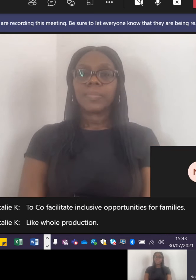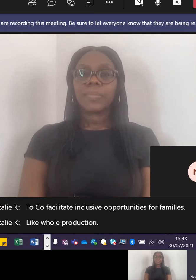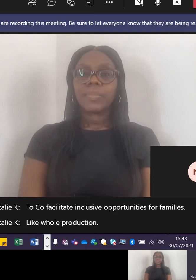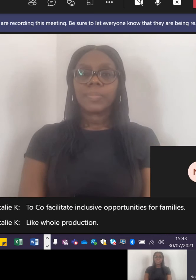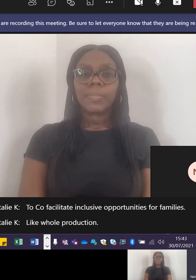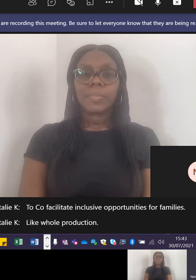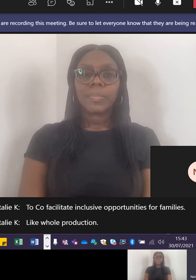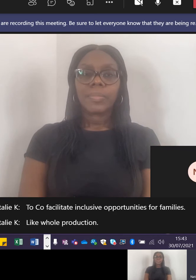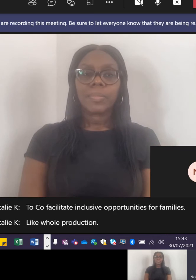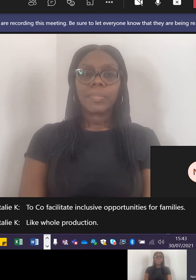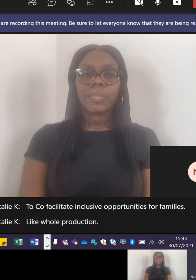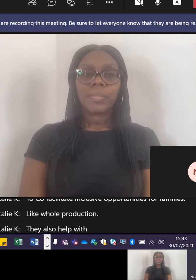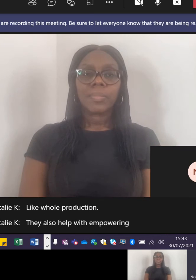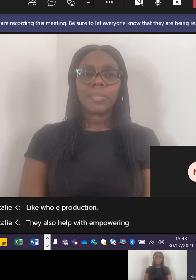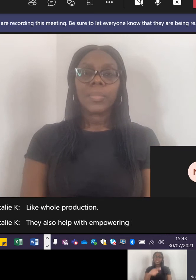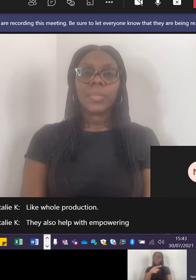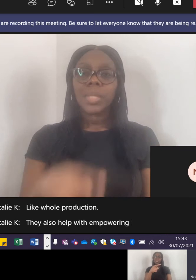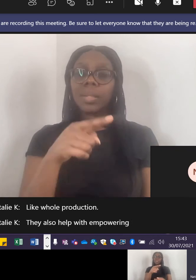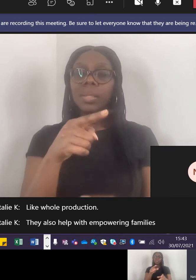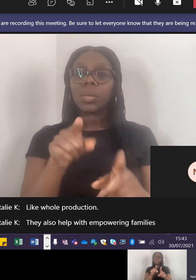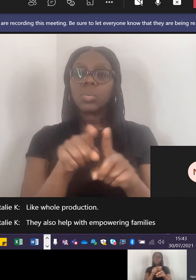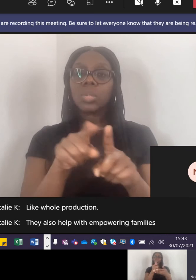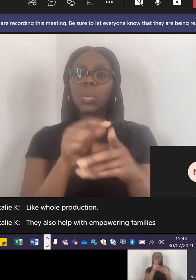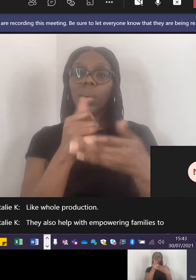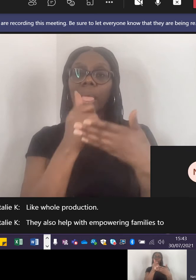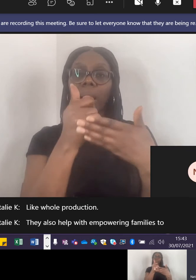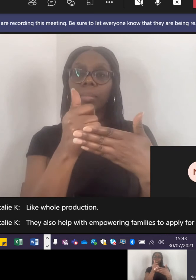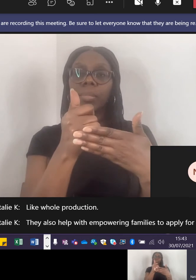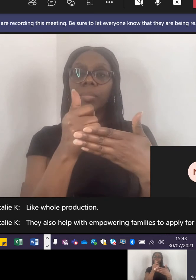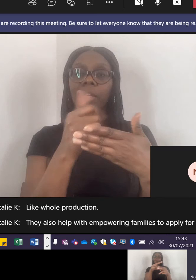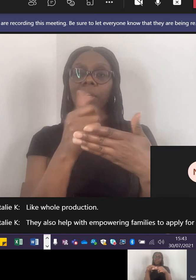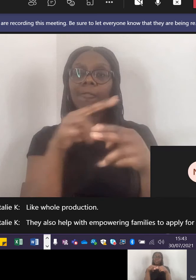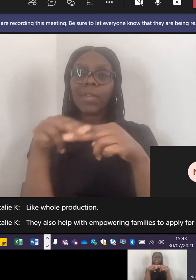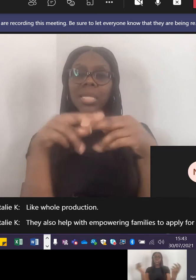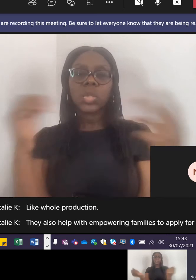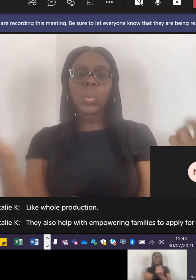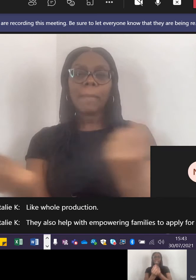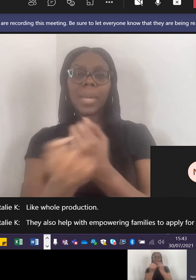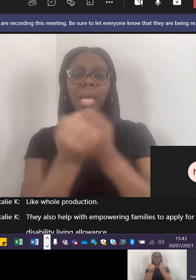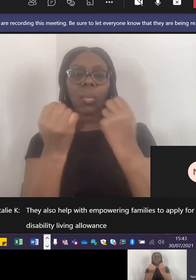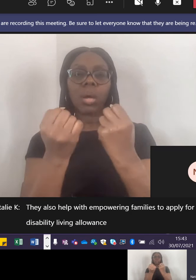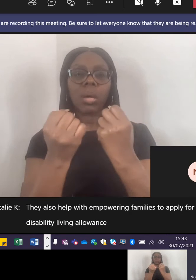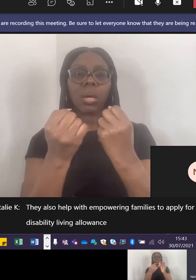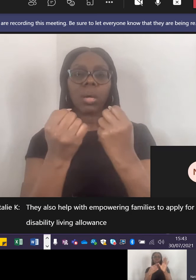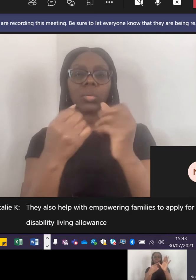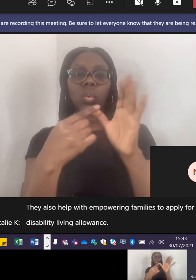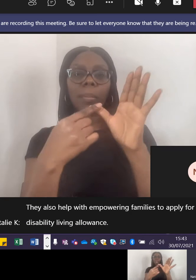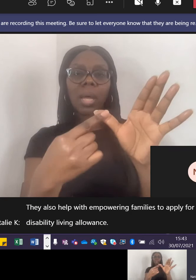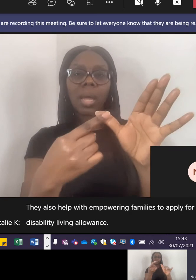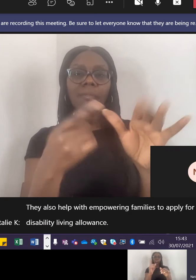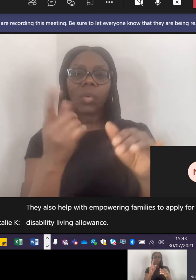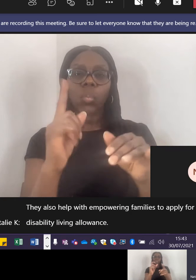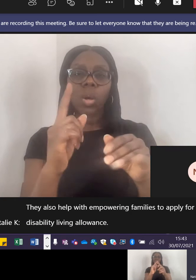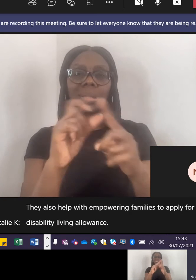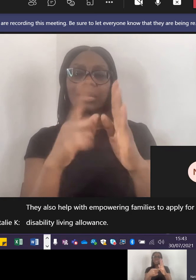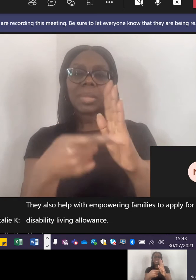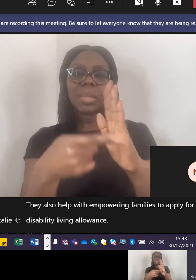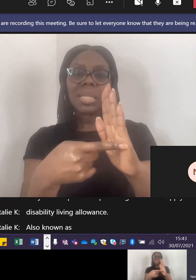They also help with empowering families to apply for Disability Living Allowance, also known